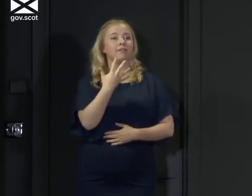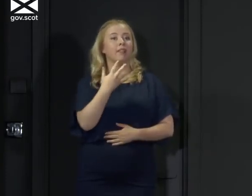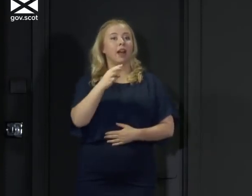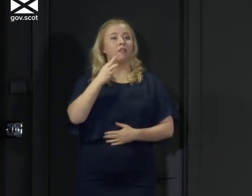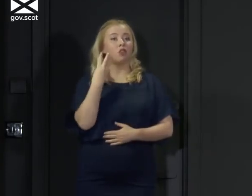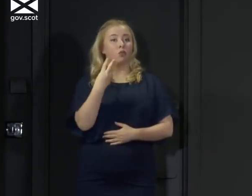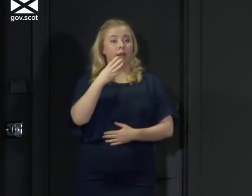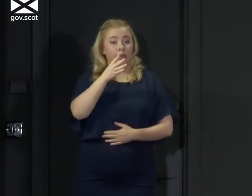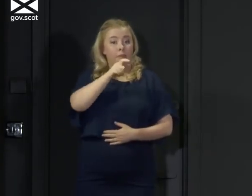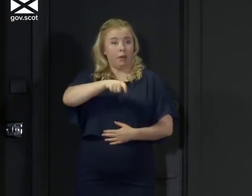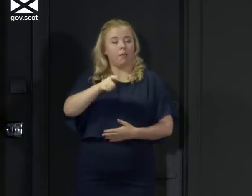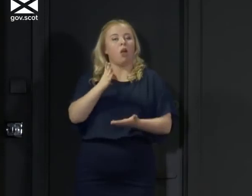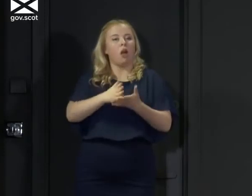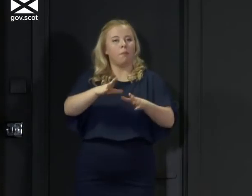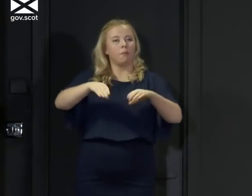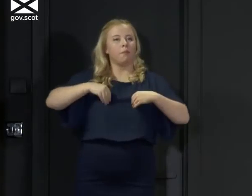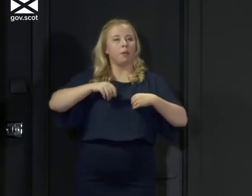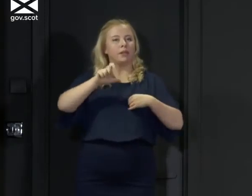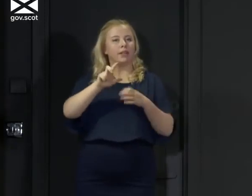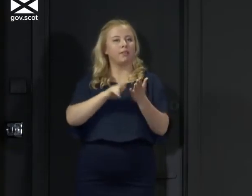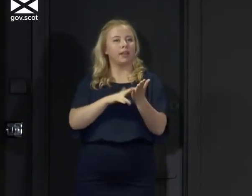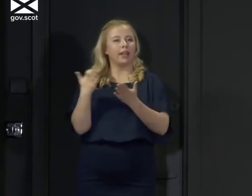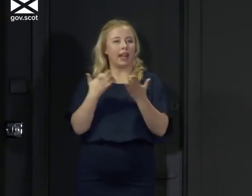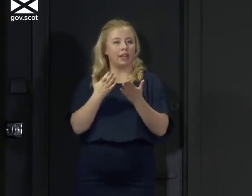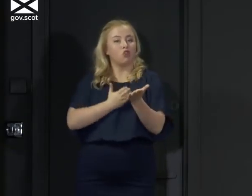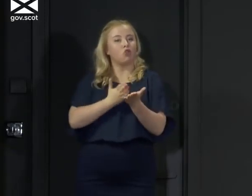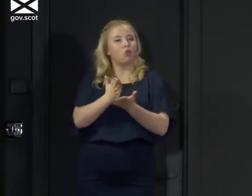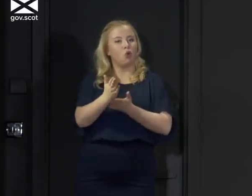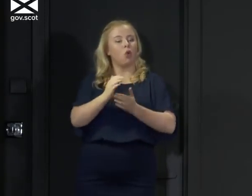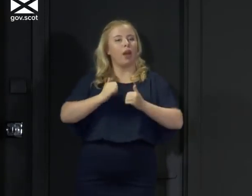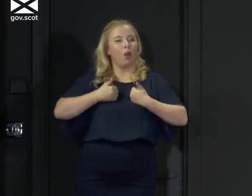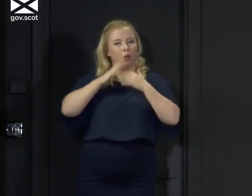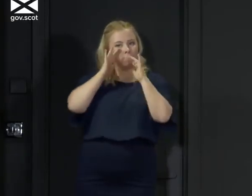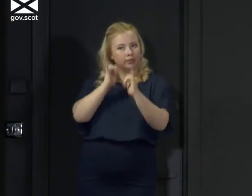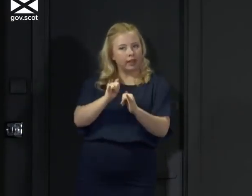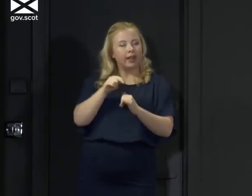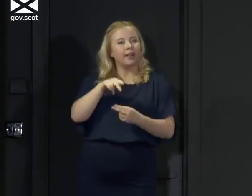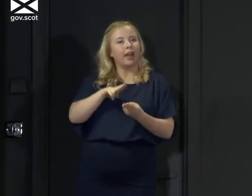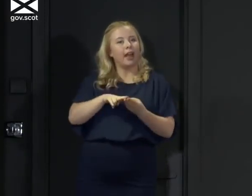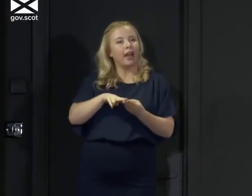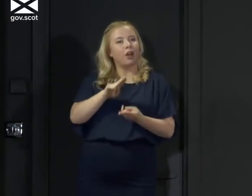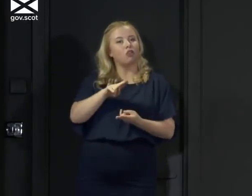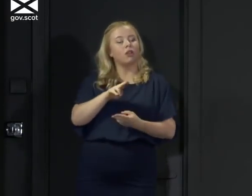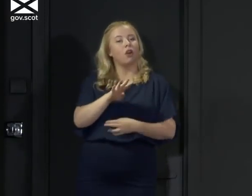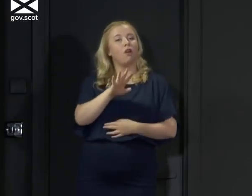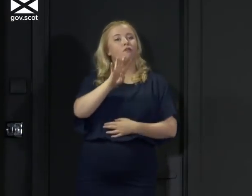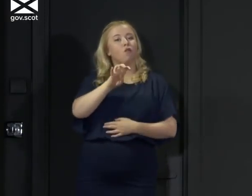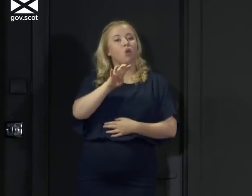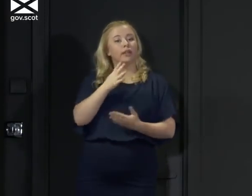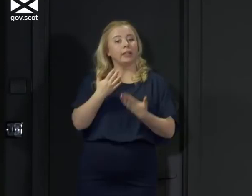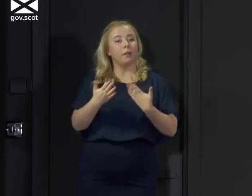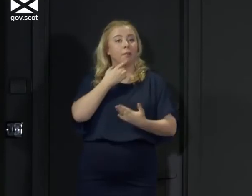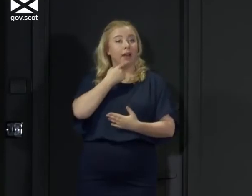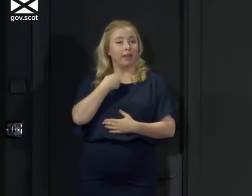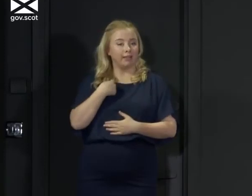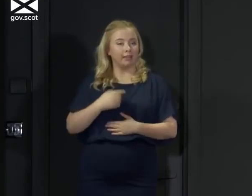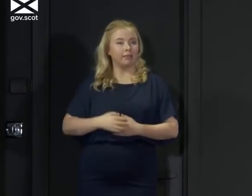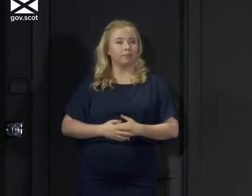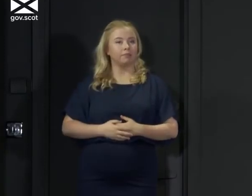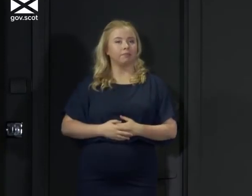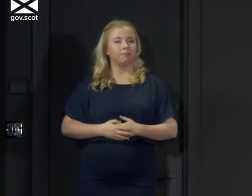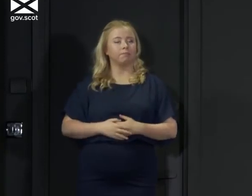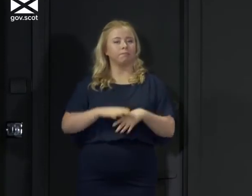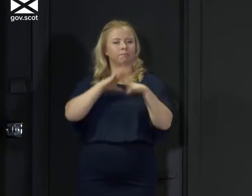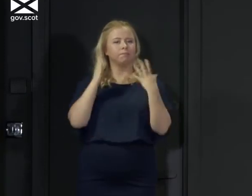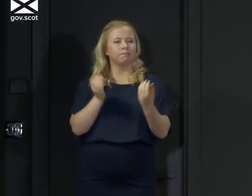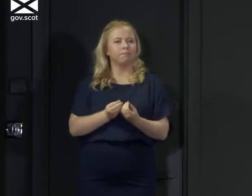15,653 positive cases confirmed through our NHS labs. That is an increase of 14 since yesterday. A